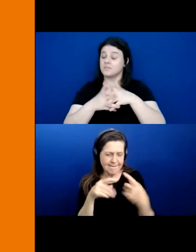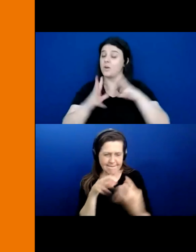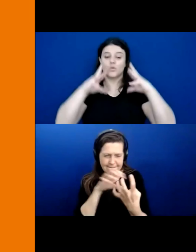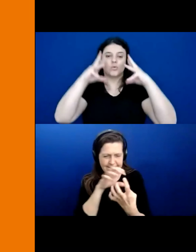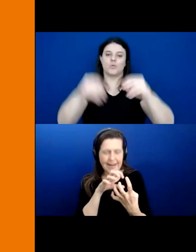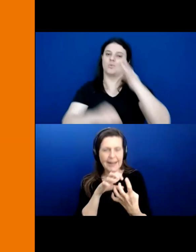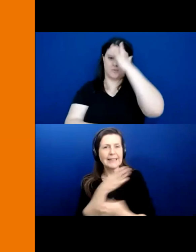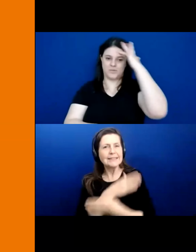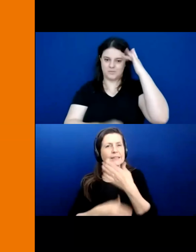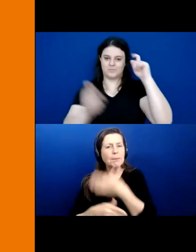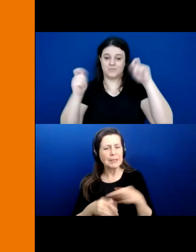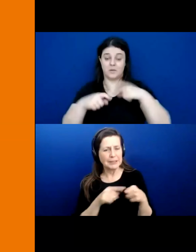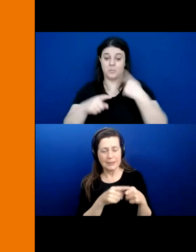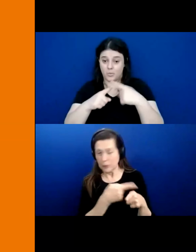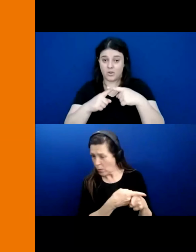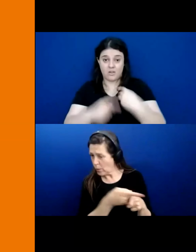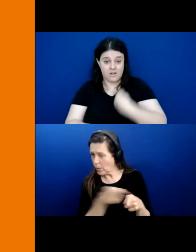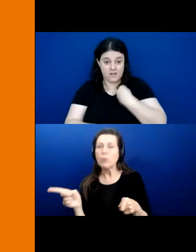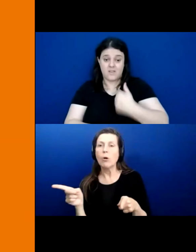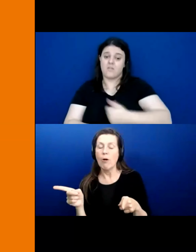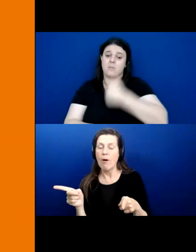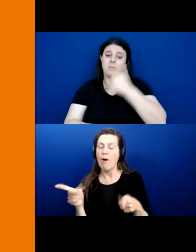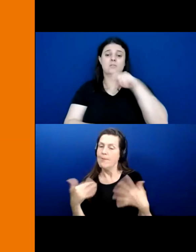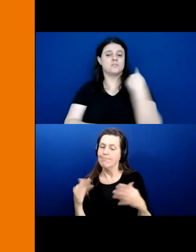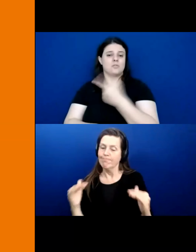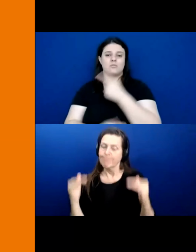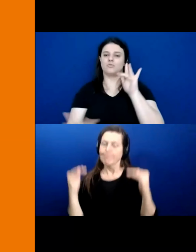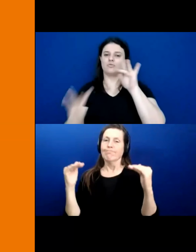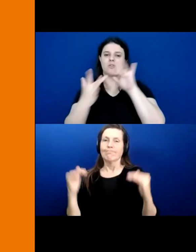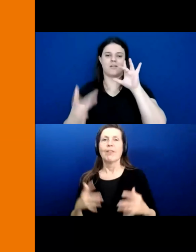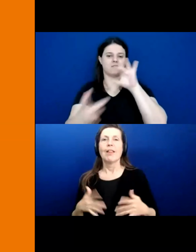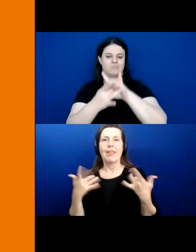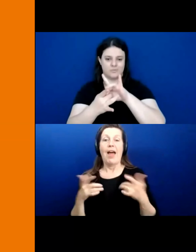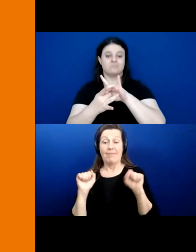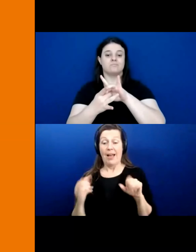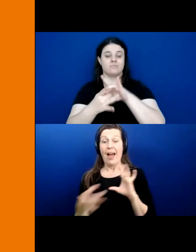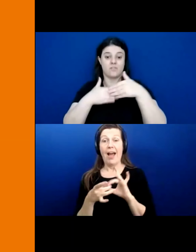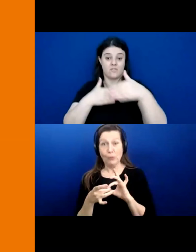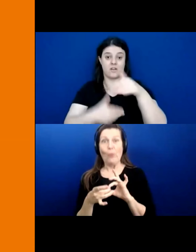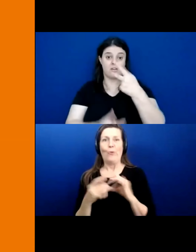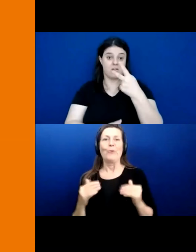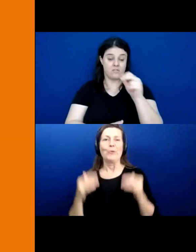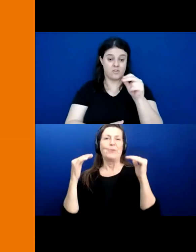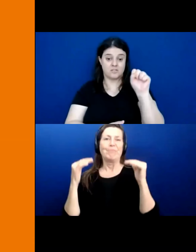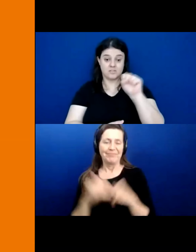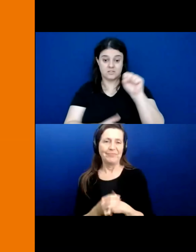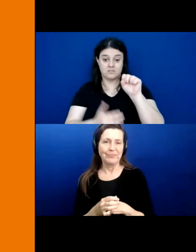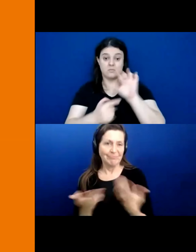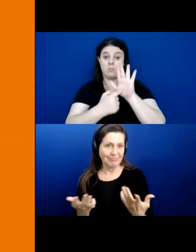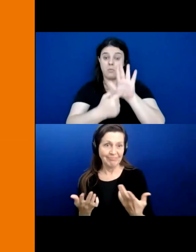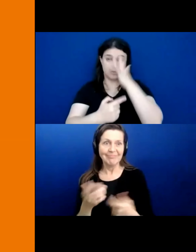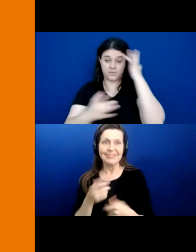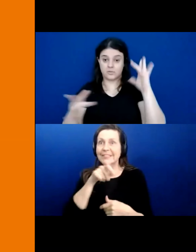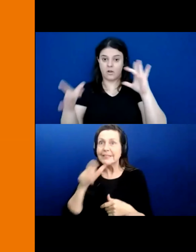everyone. Because life's better when we're all connected. The next 20 seconds shows people connecting with each other and the